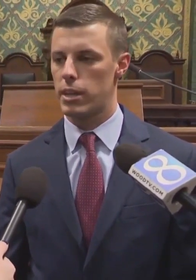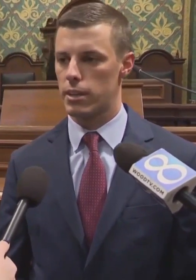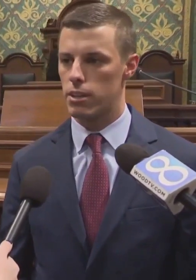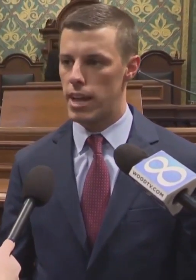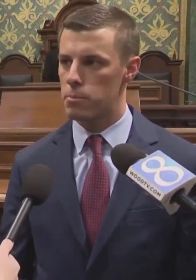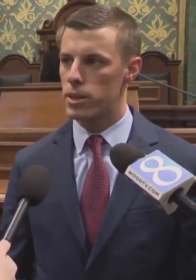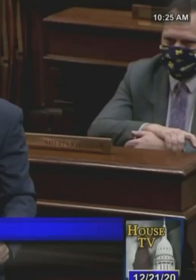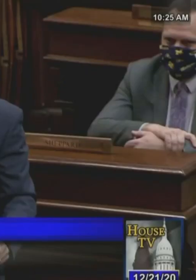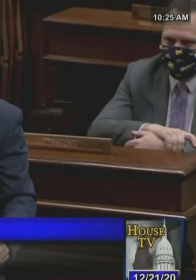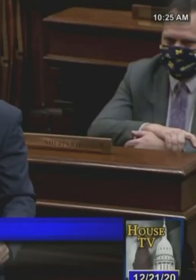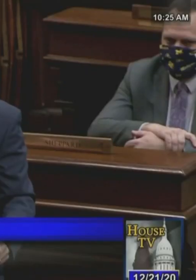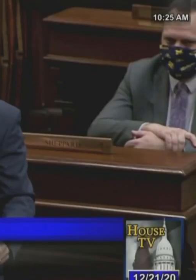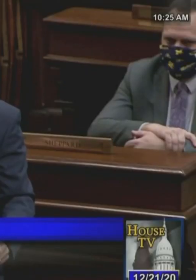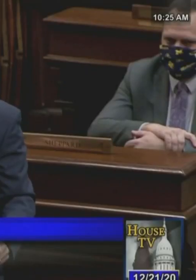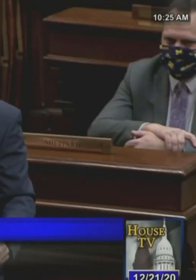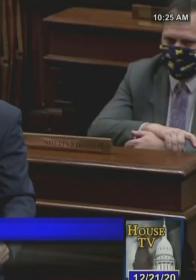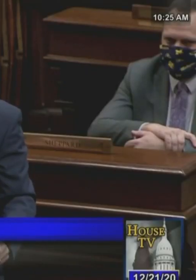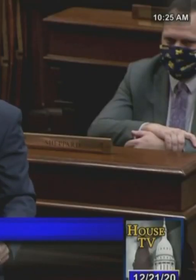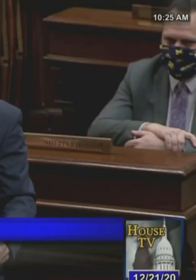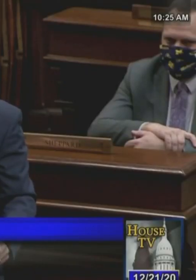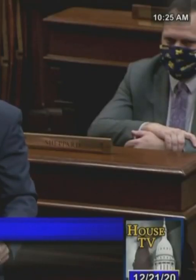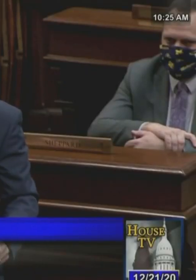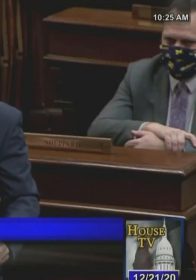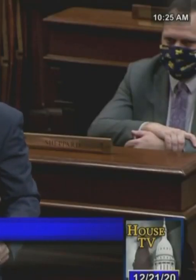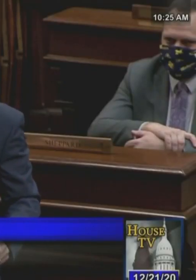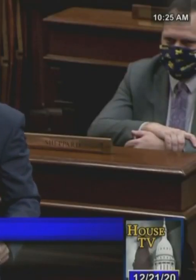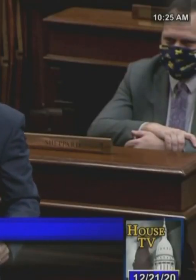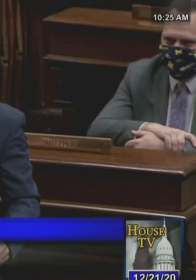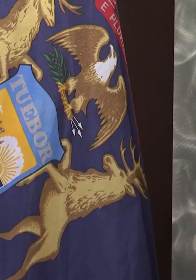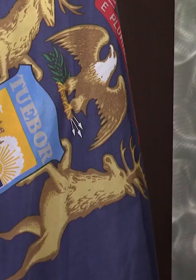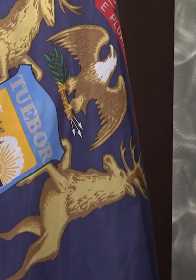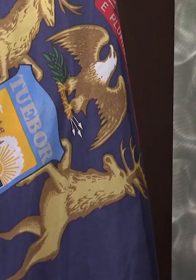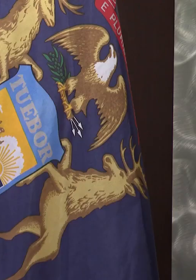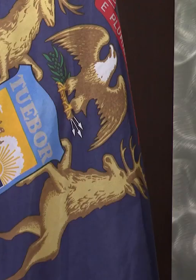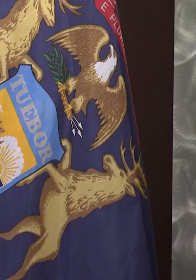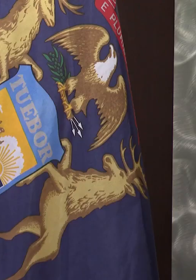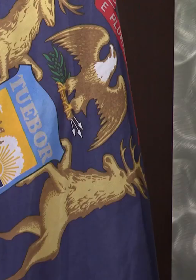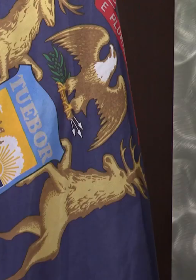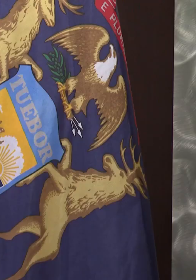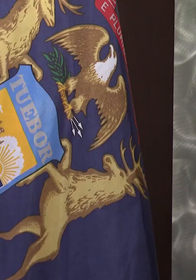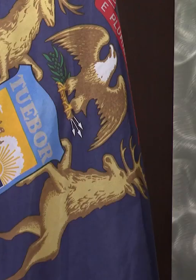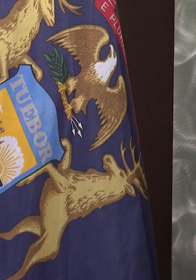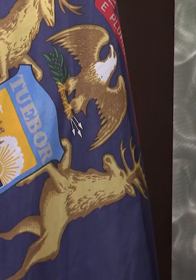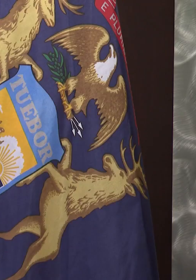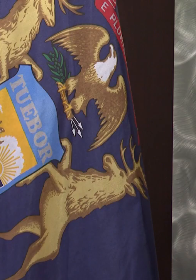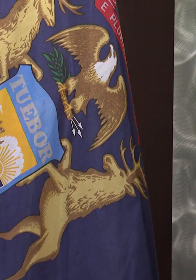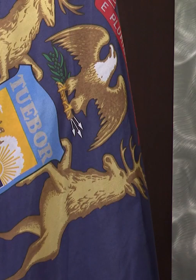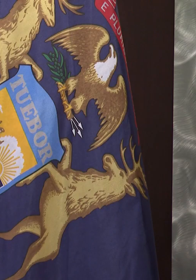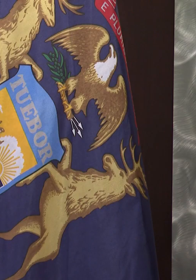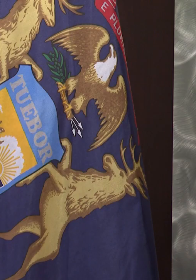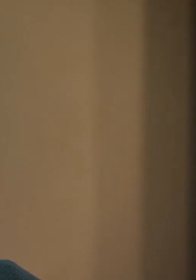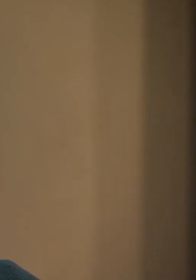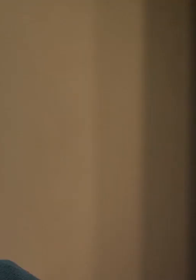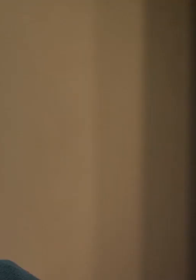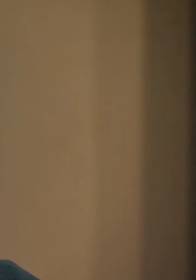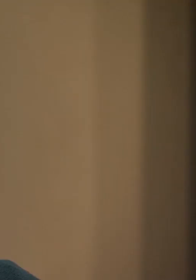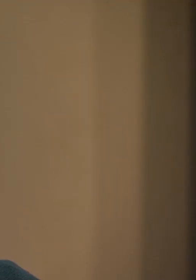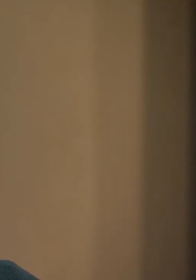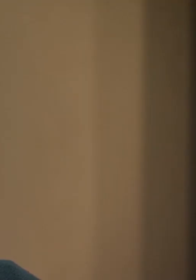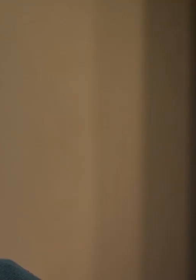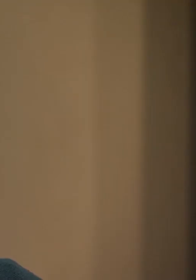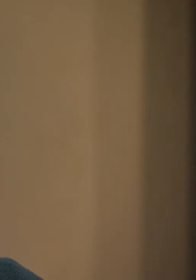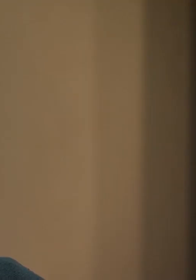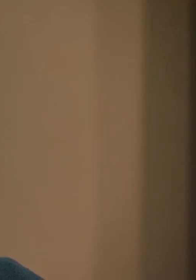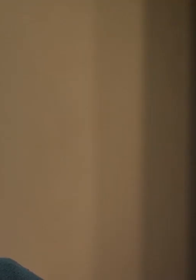2022 over claims that he sexually abused his sister-in-law, Rebecca, for over a decade. Nessel says that investigation remains